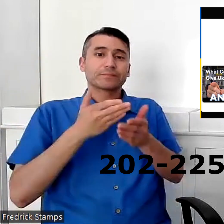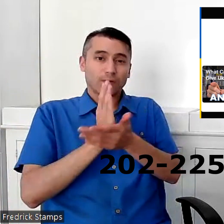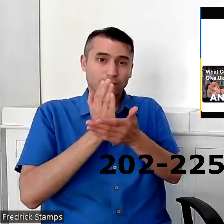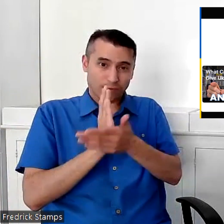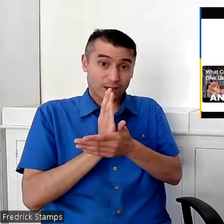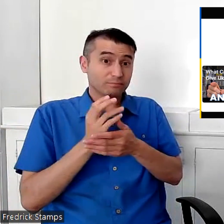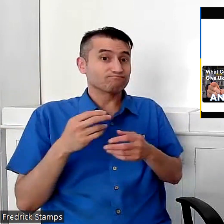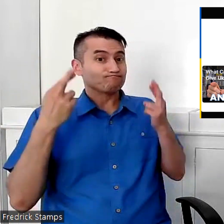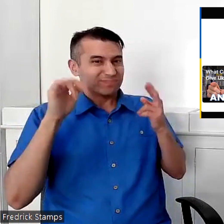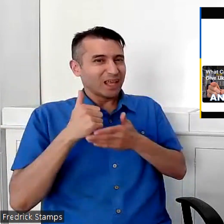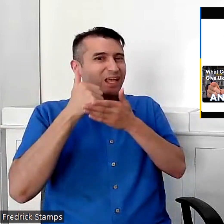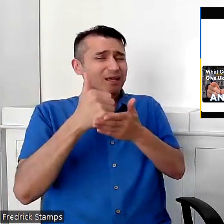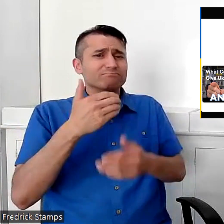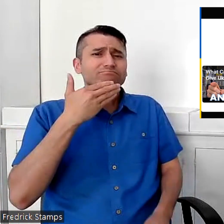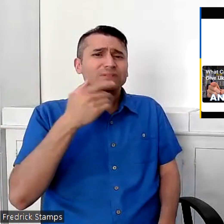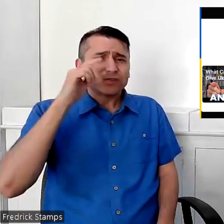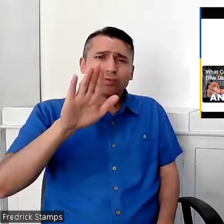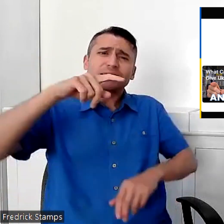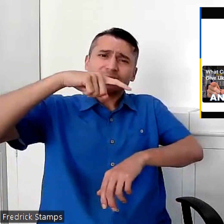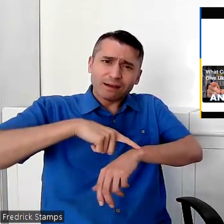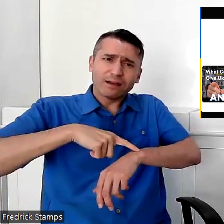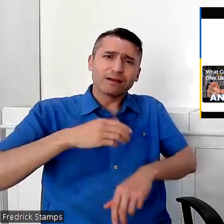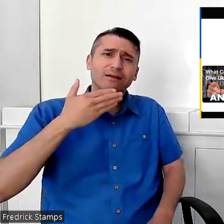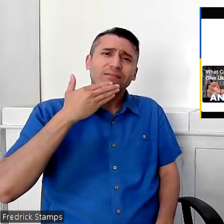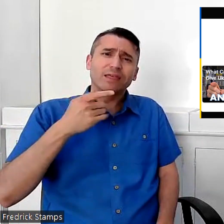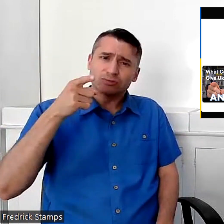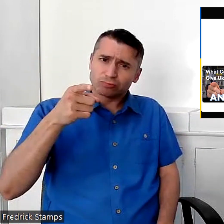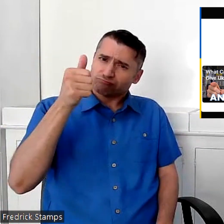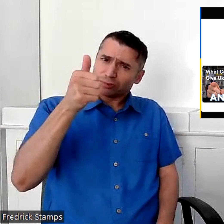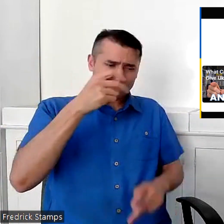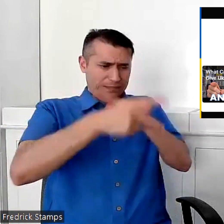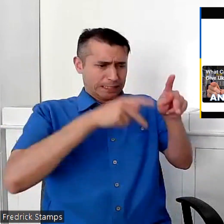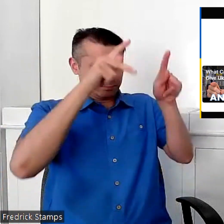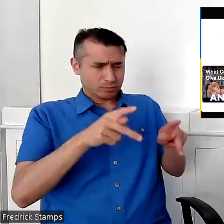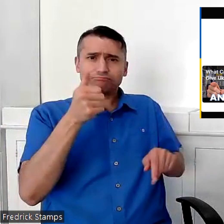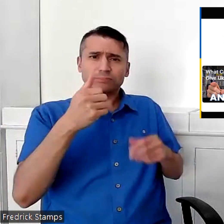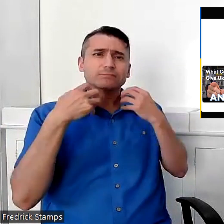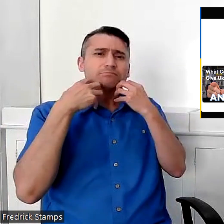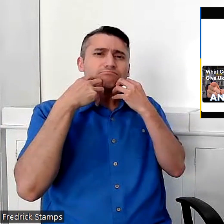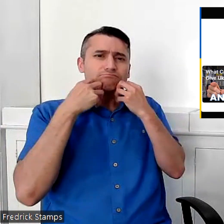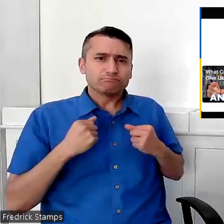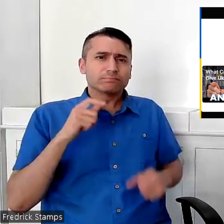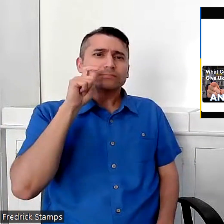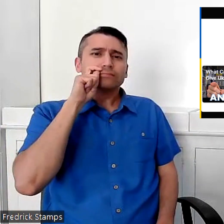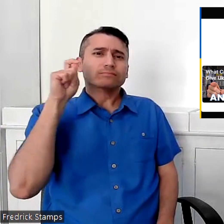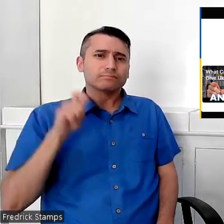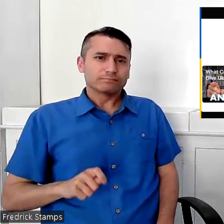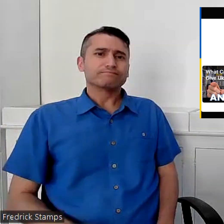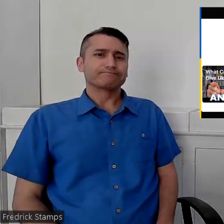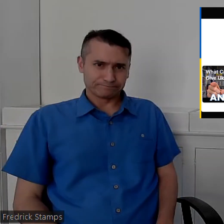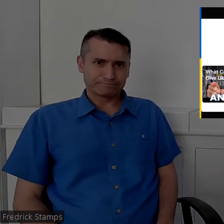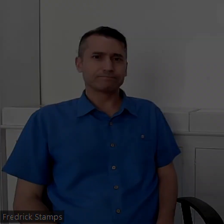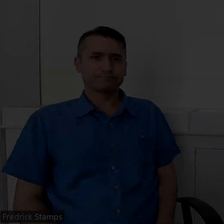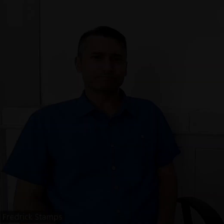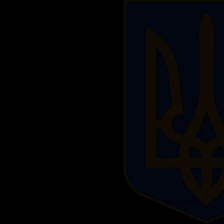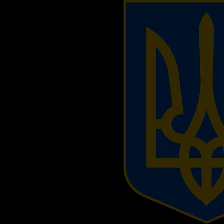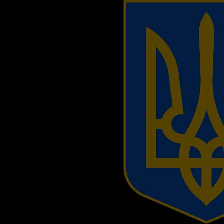202-225-2777. All right. Hope that helps. Thanks for your time. And thank you for being the kind of person that cares about Ukraine.